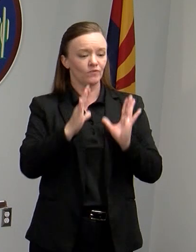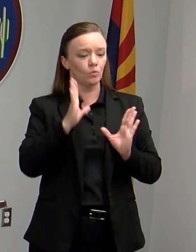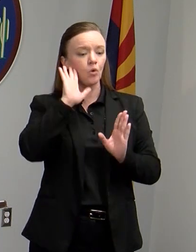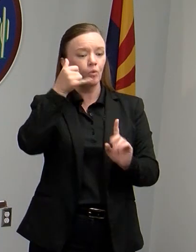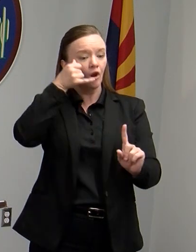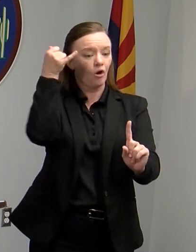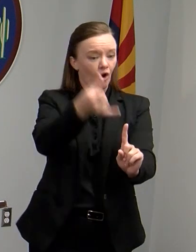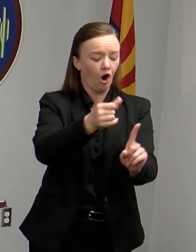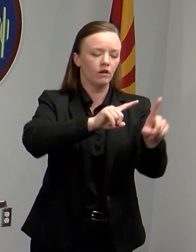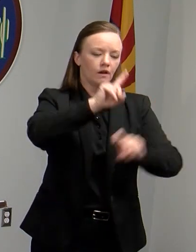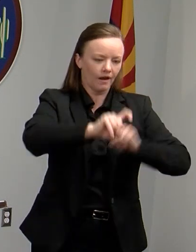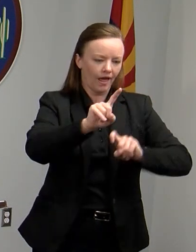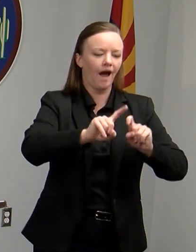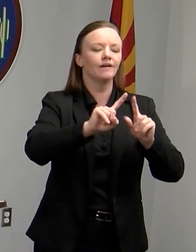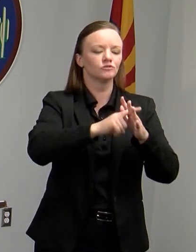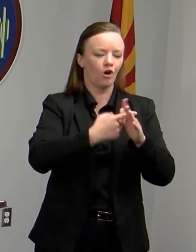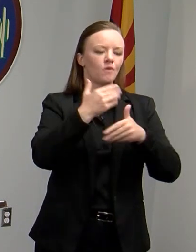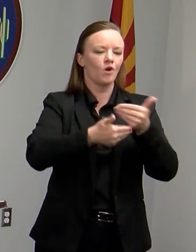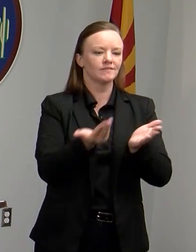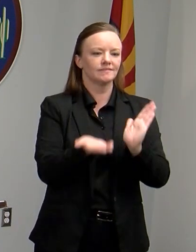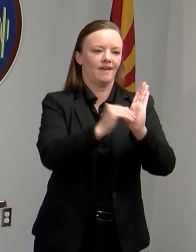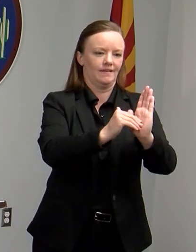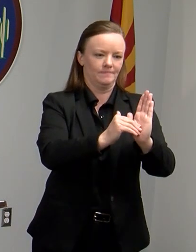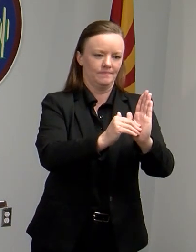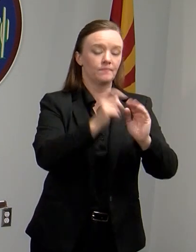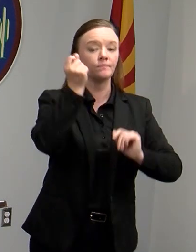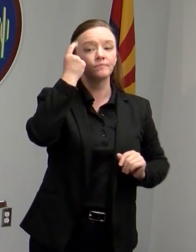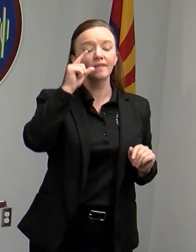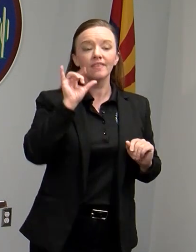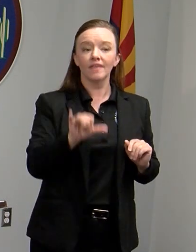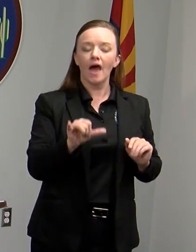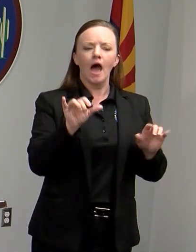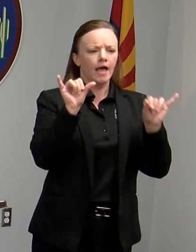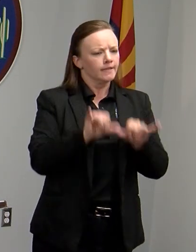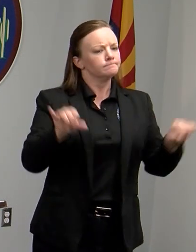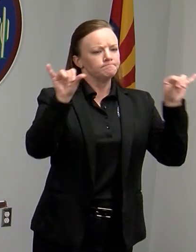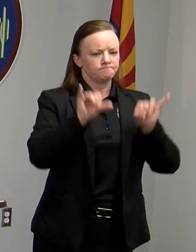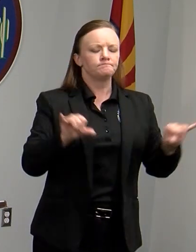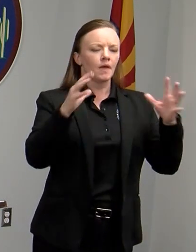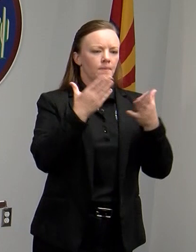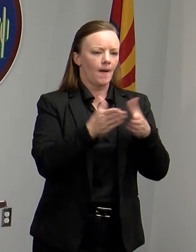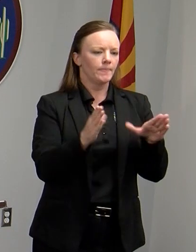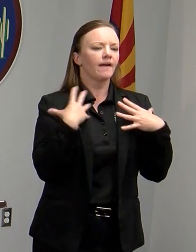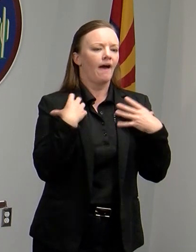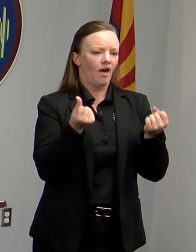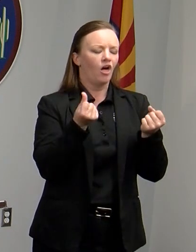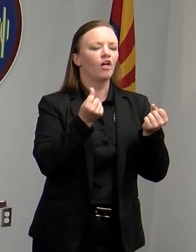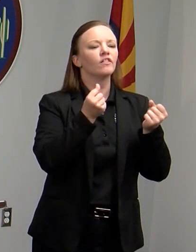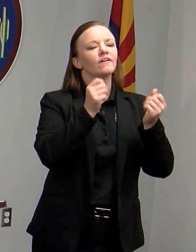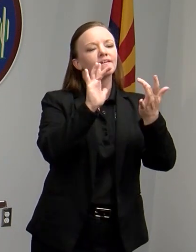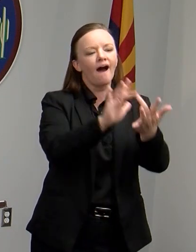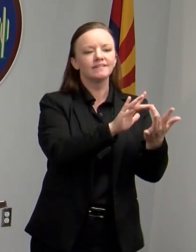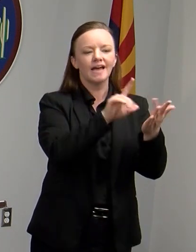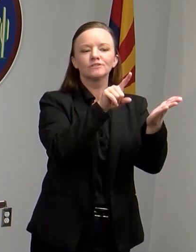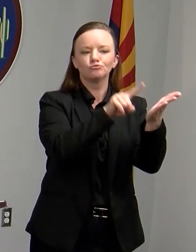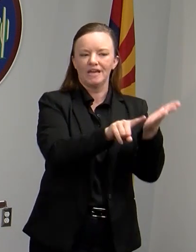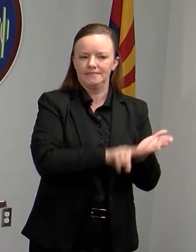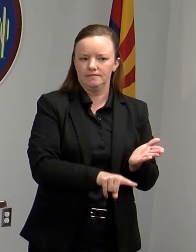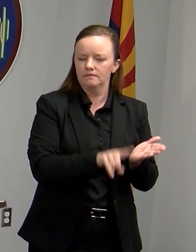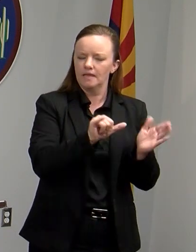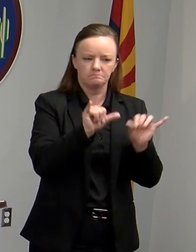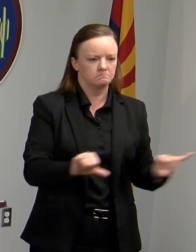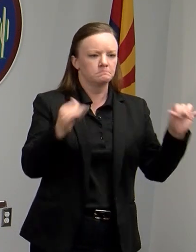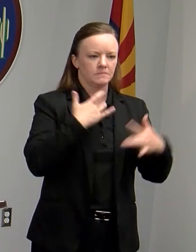So this is traditional public health contact tracing. About a month ago, as cases rapidly increased and